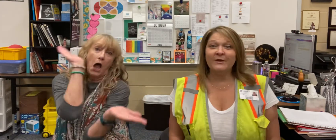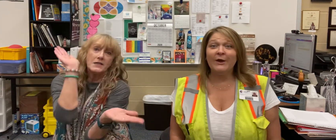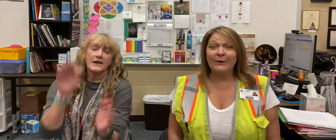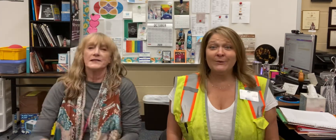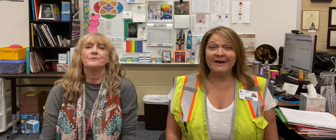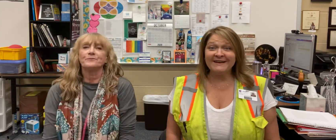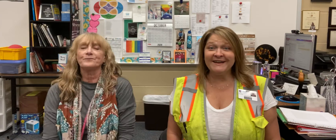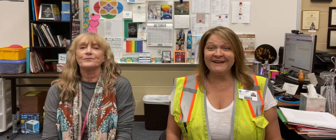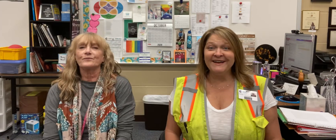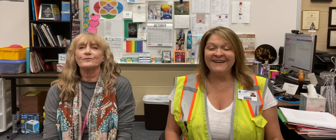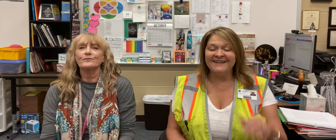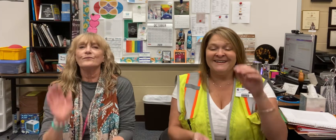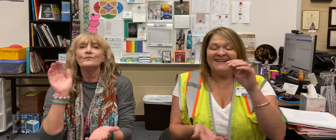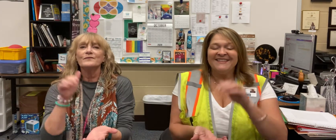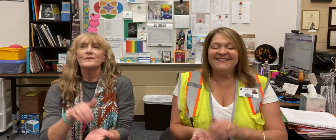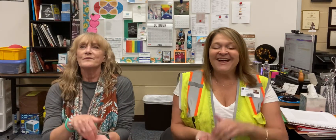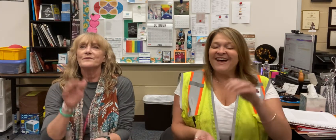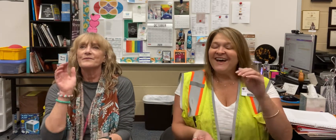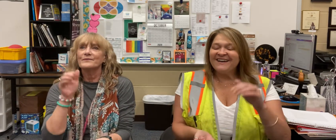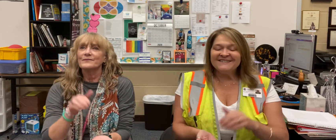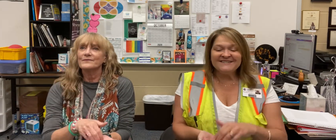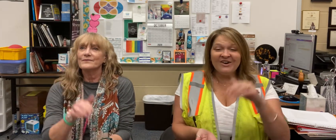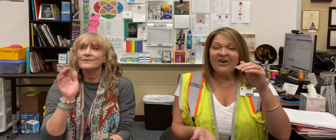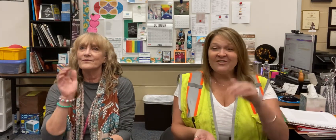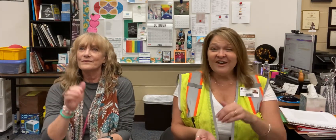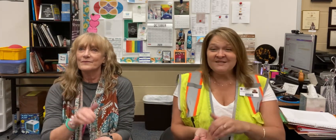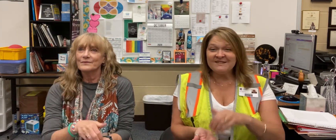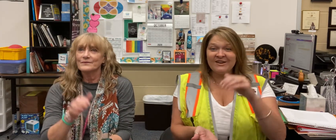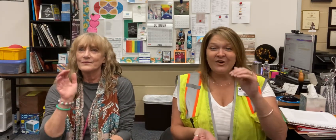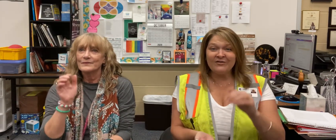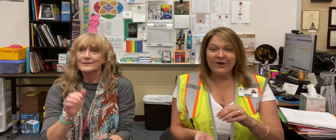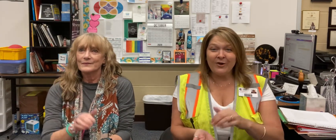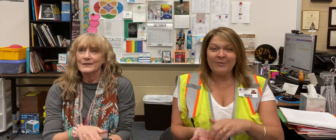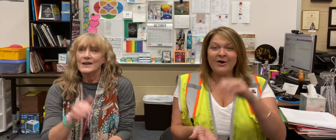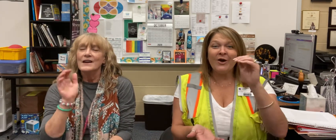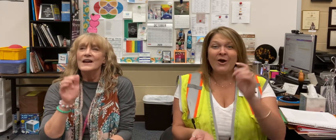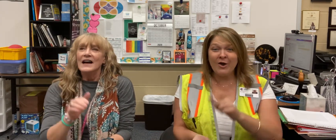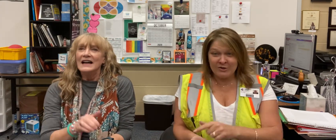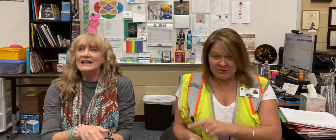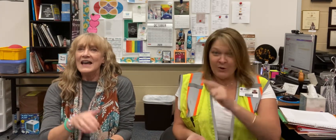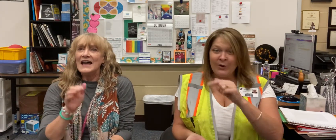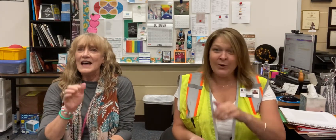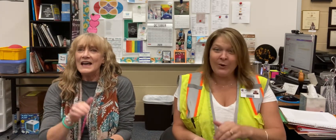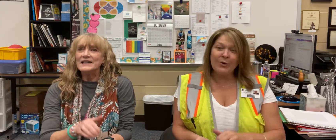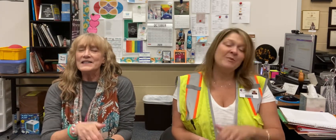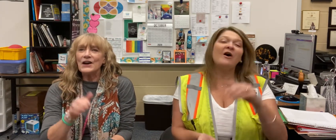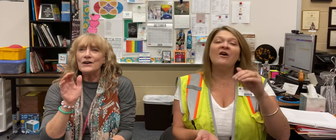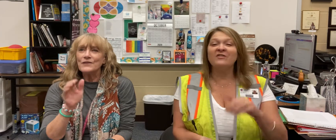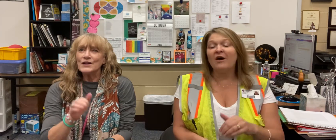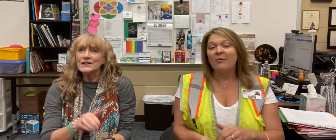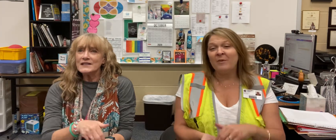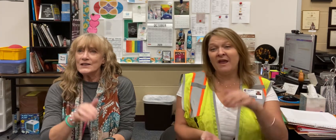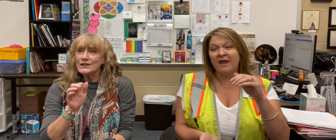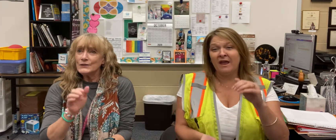Yes. Ready. Land of the silver birch, land of the